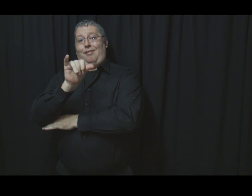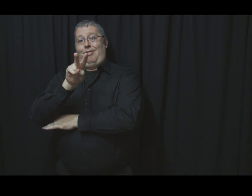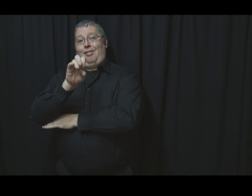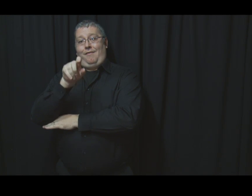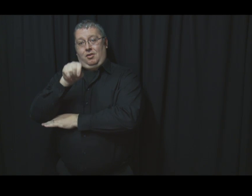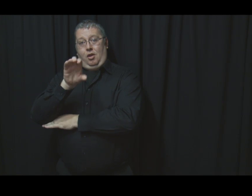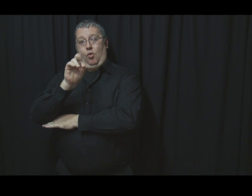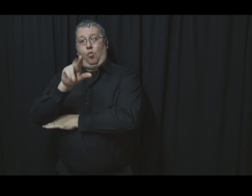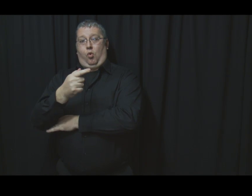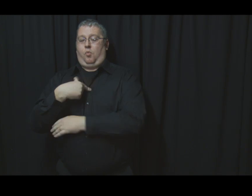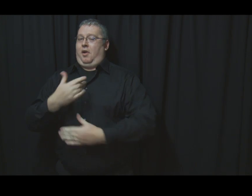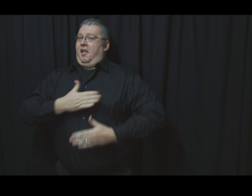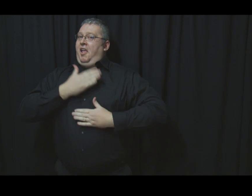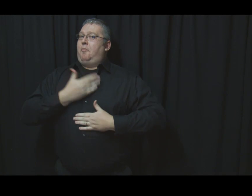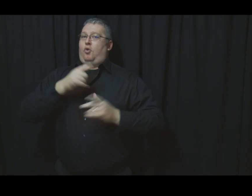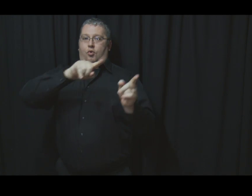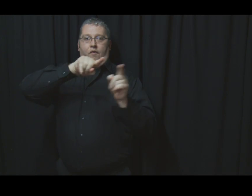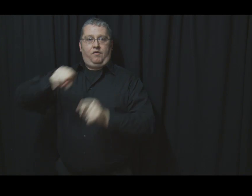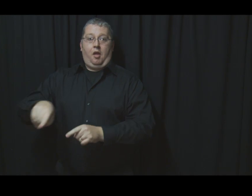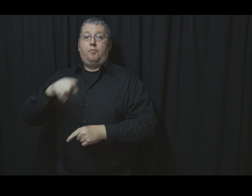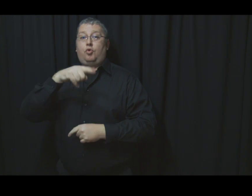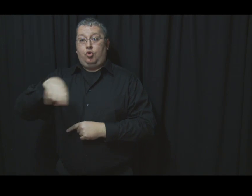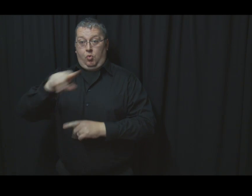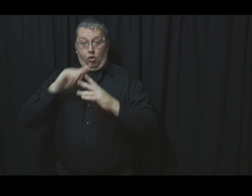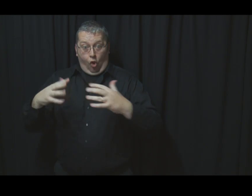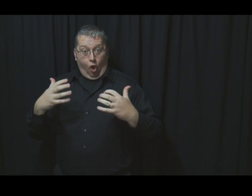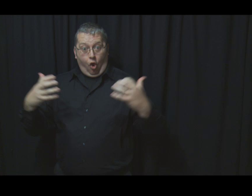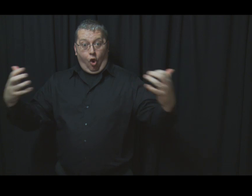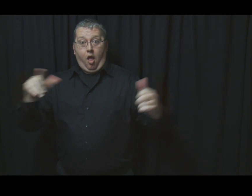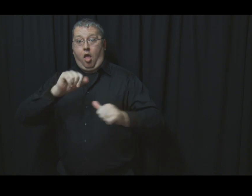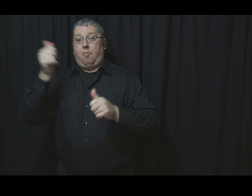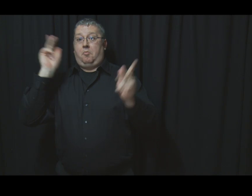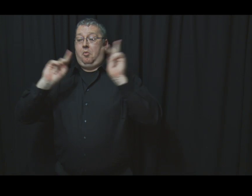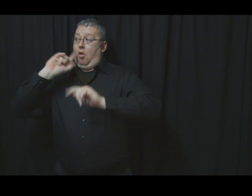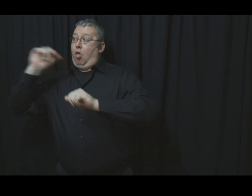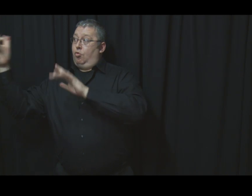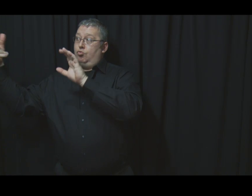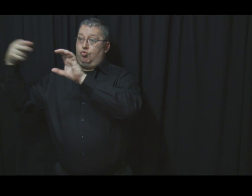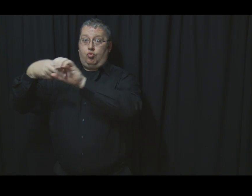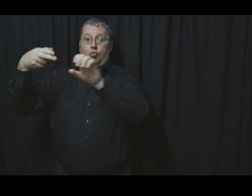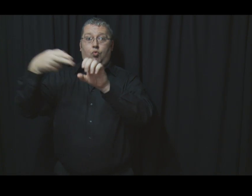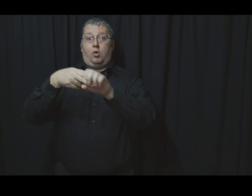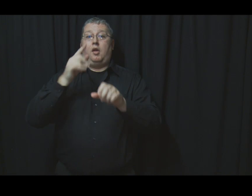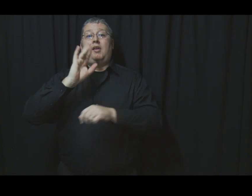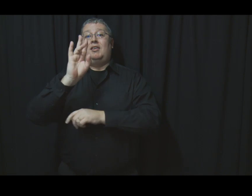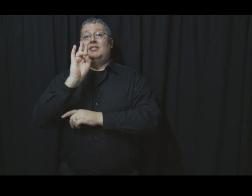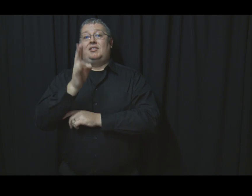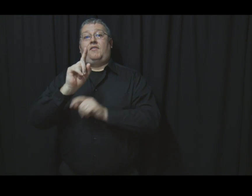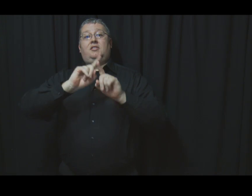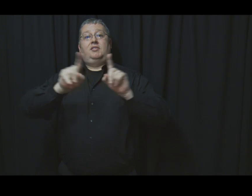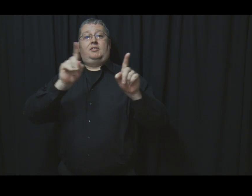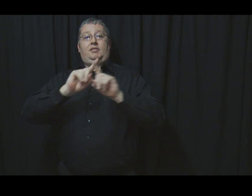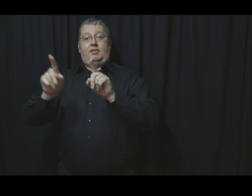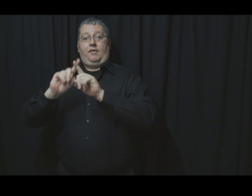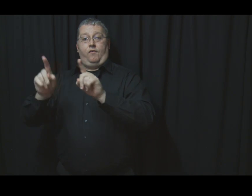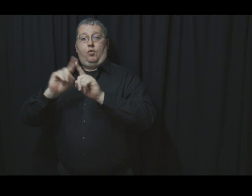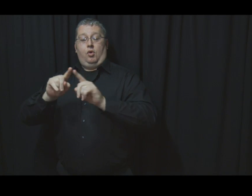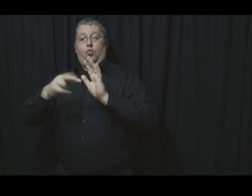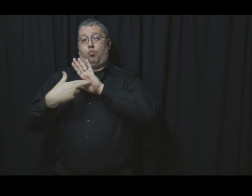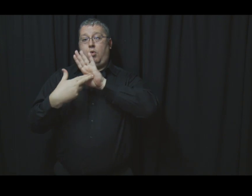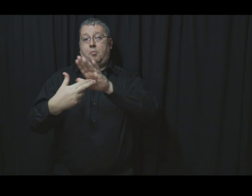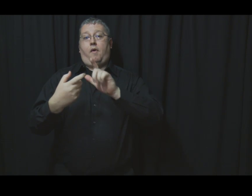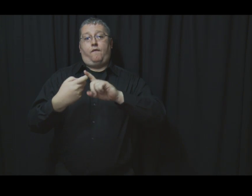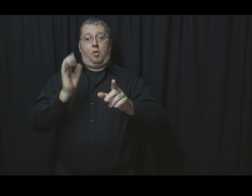joined us. Of course, to our auditorium here, all of the folks have joined us as well. We're joined by 70 media representatives from many of the